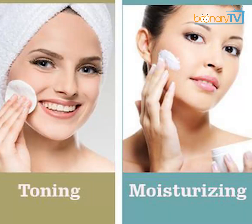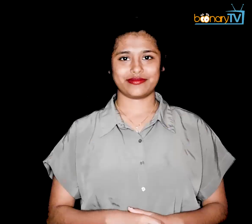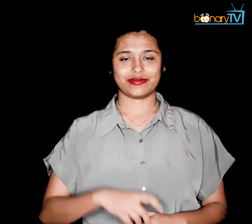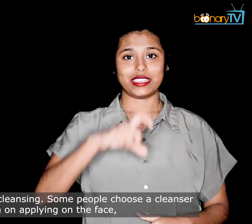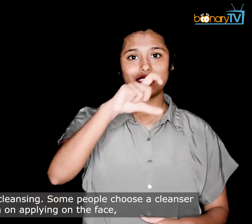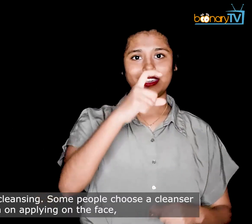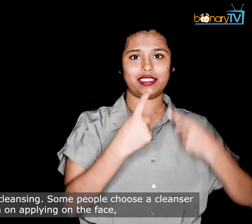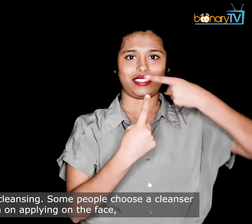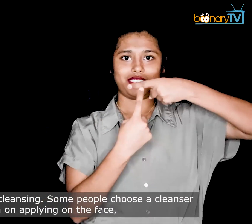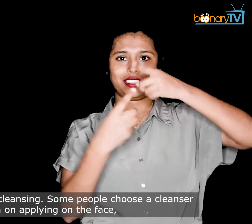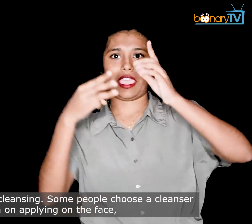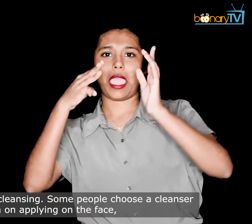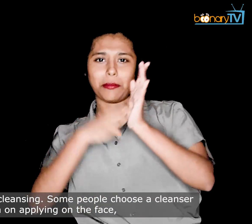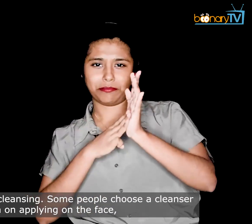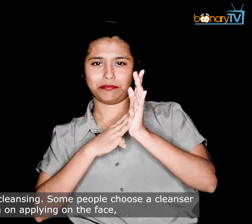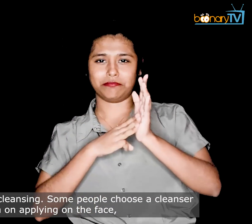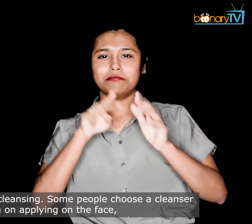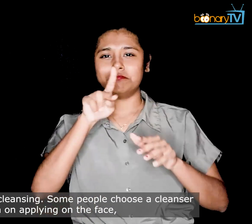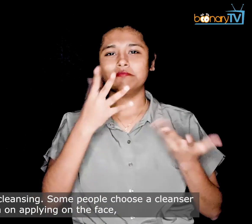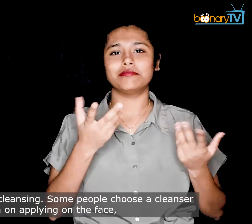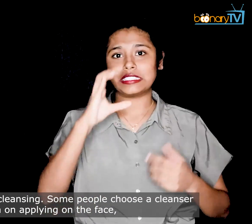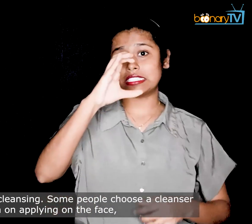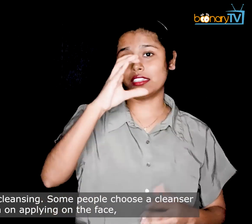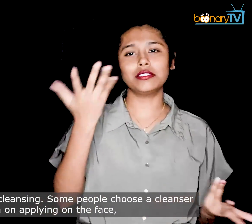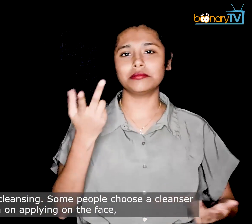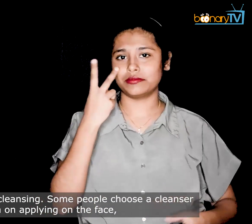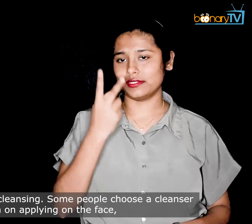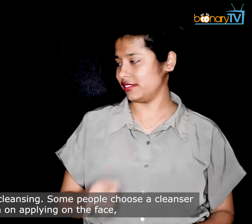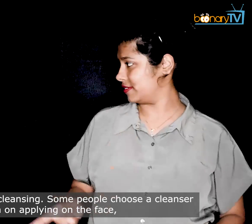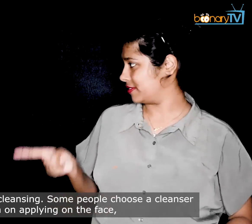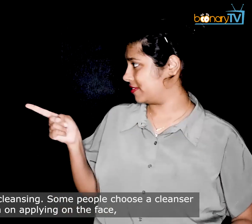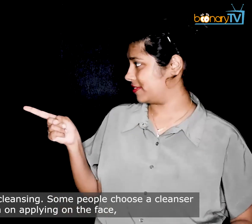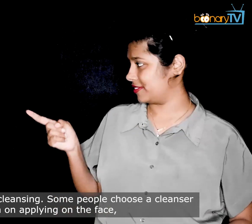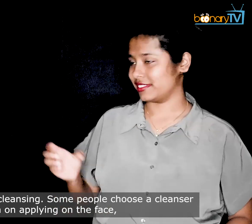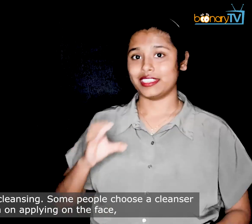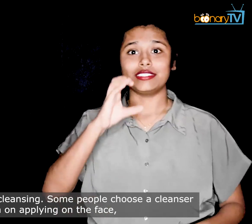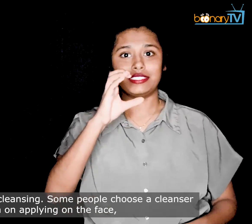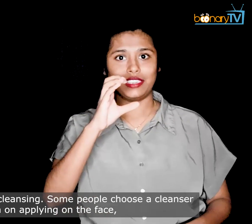In CTM, C stands for cleansing.